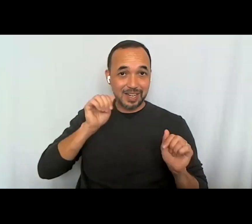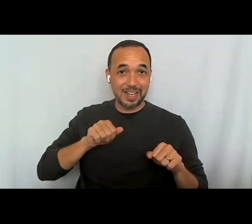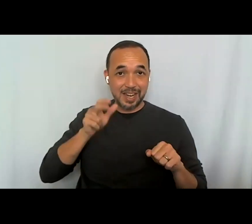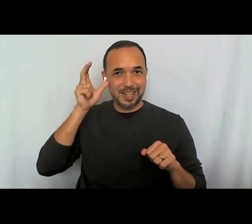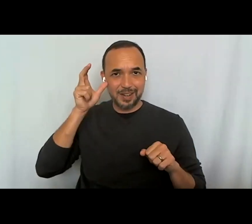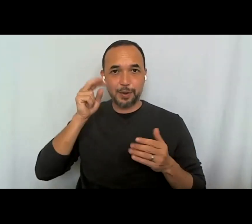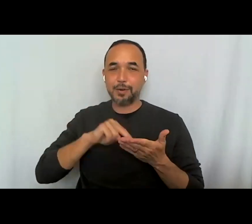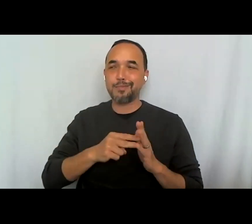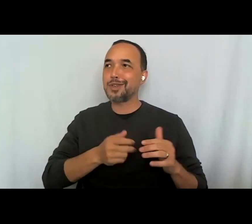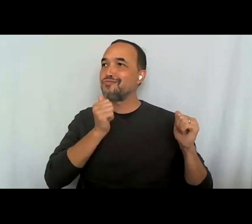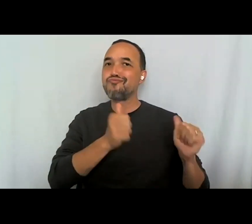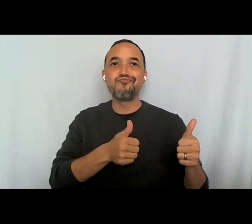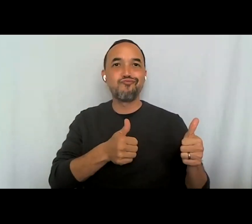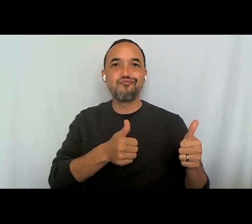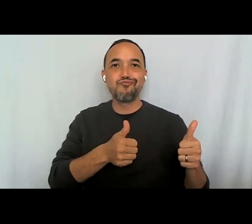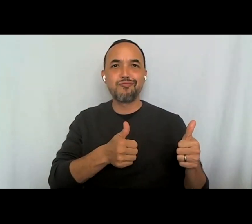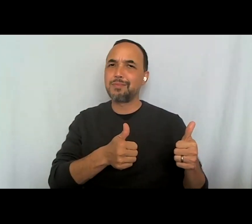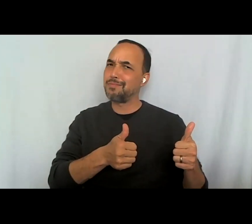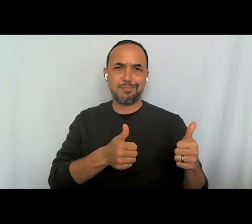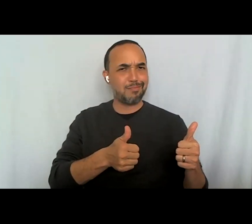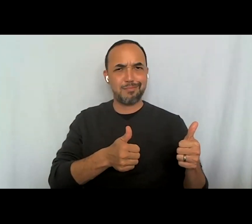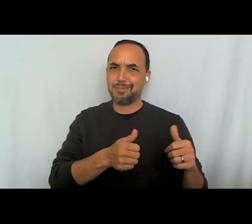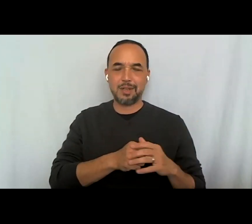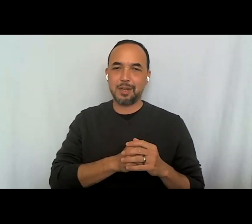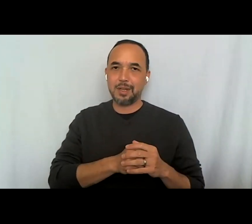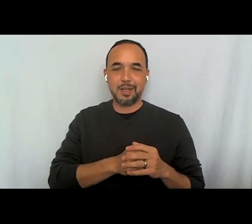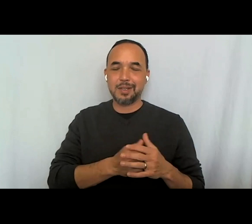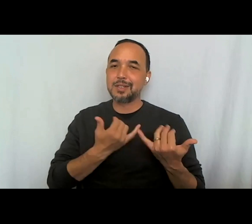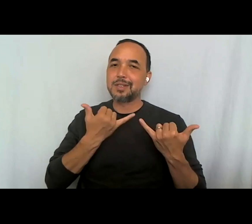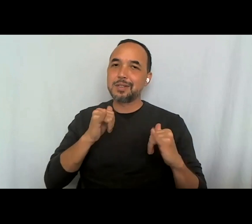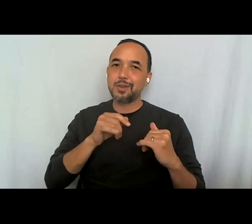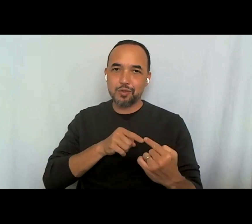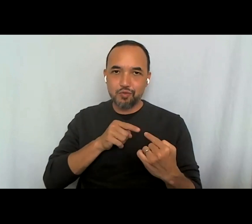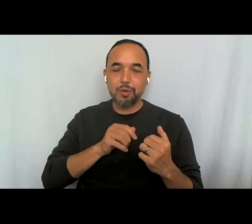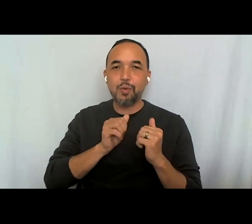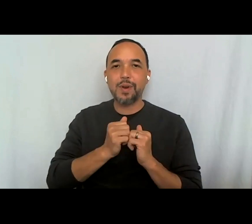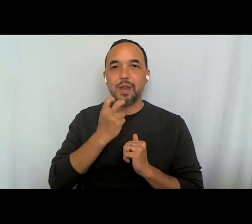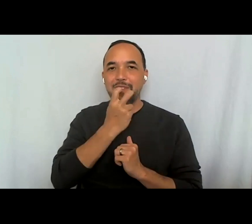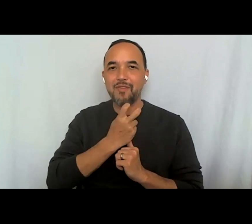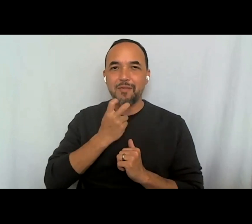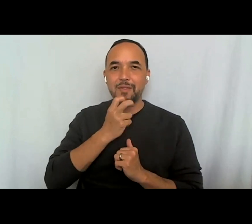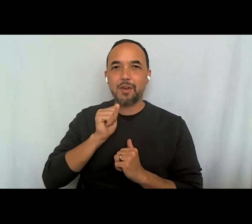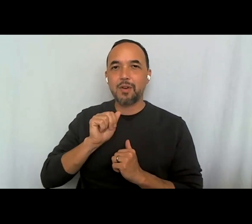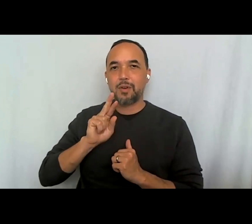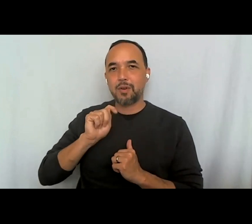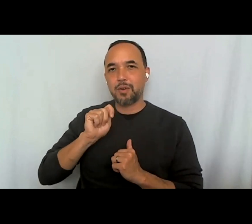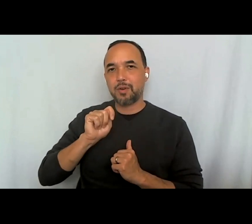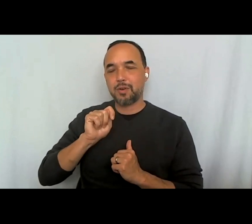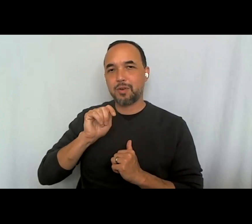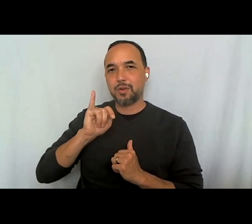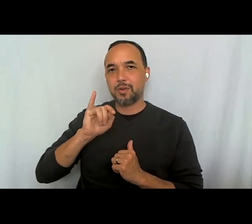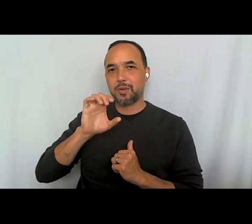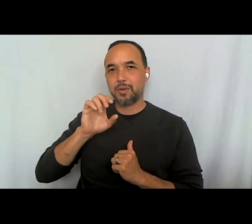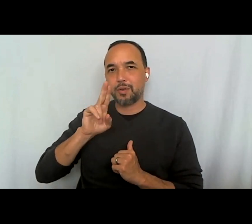good. Up to this day, we still struggle with articulation. Because he cannot repeat what he